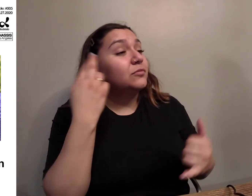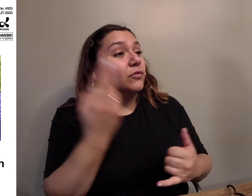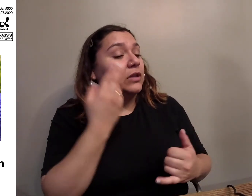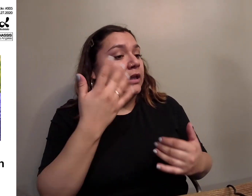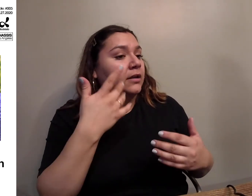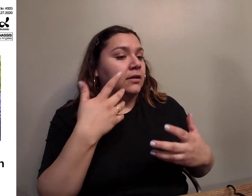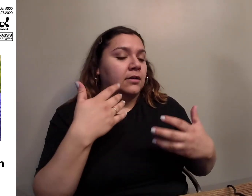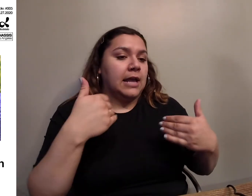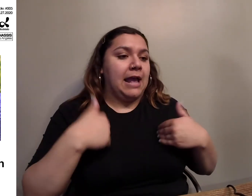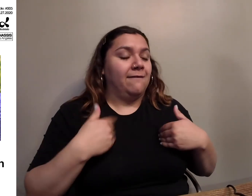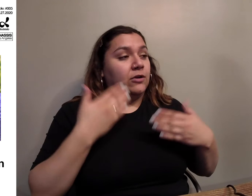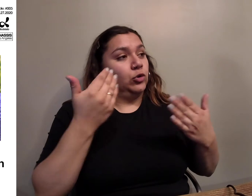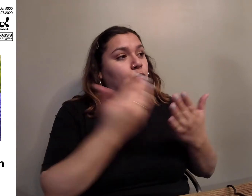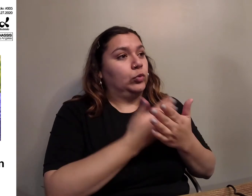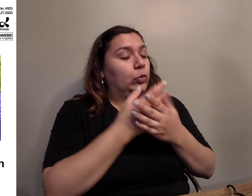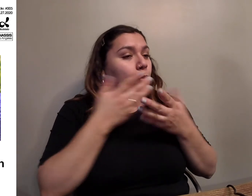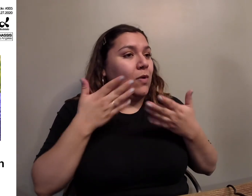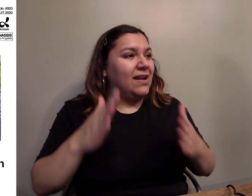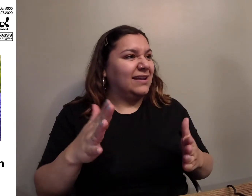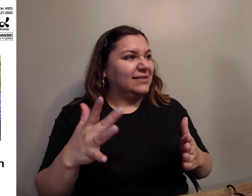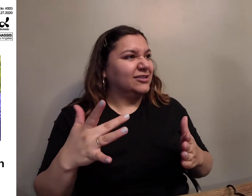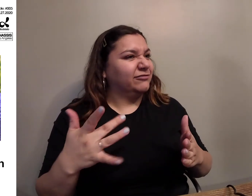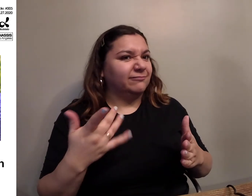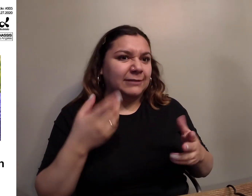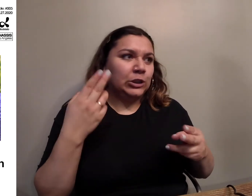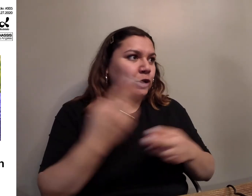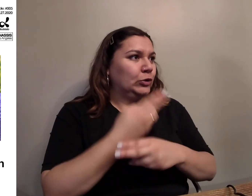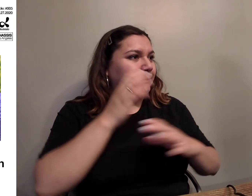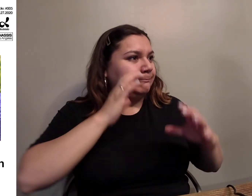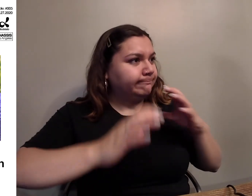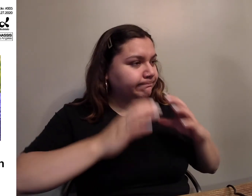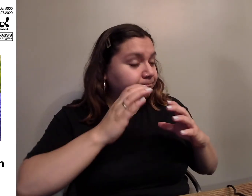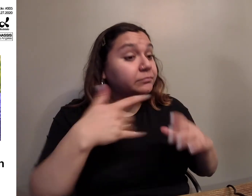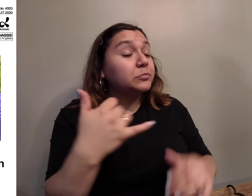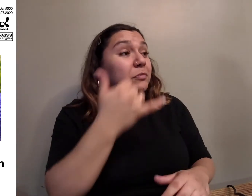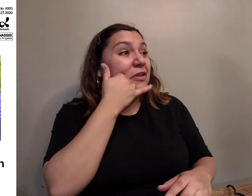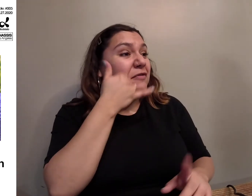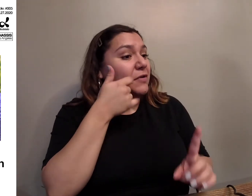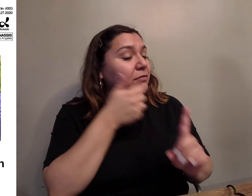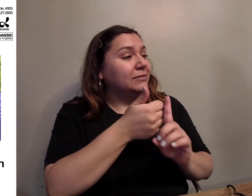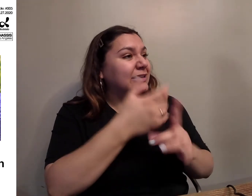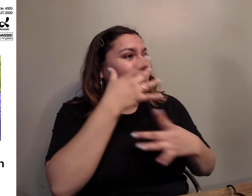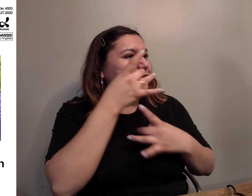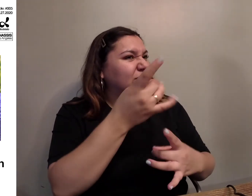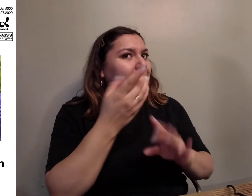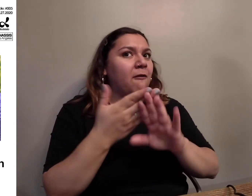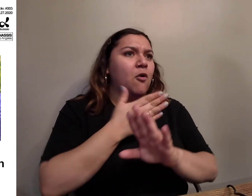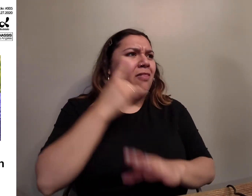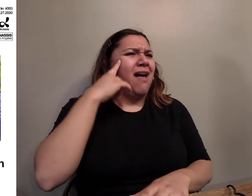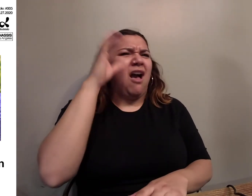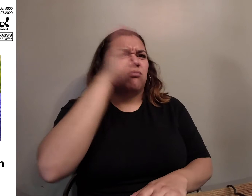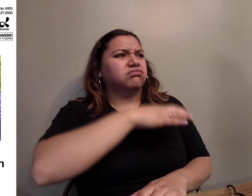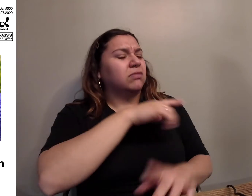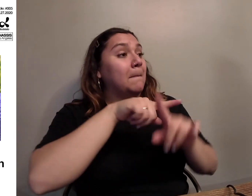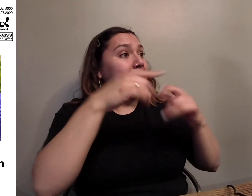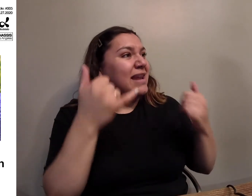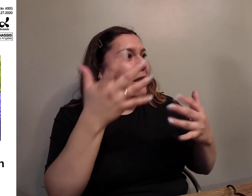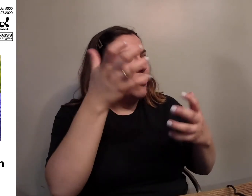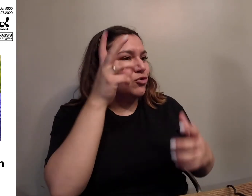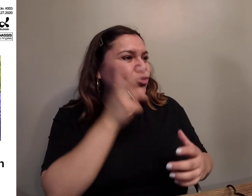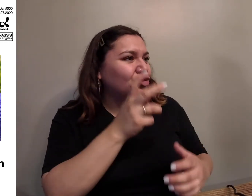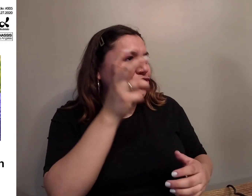of conviviality. The phone, it's so interesting, isn't it? It used to be so exotic, and now we want to